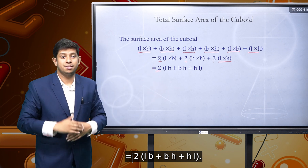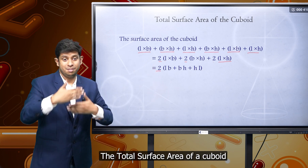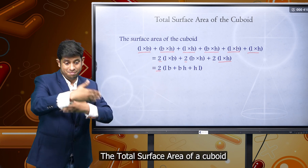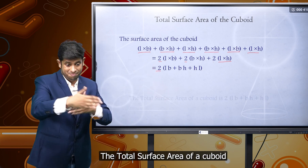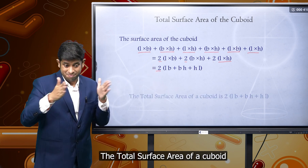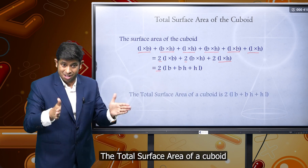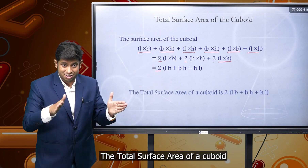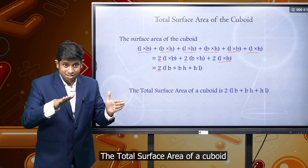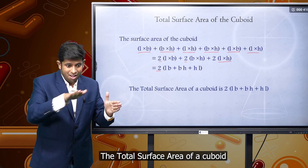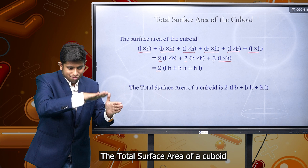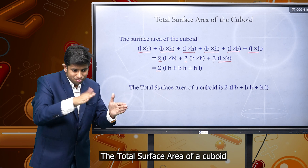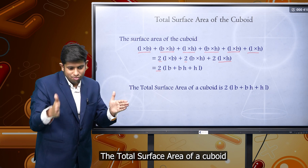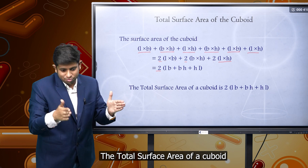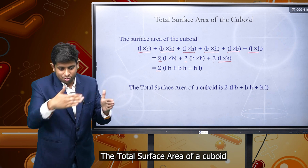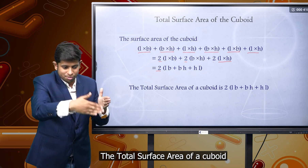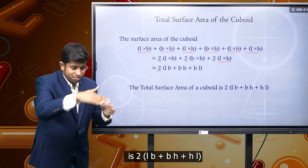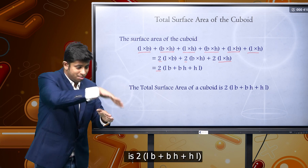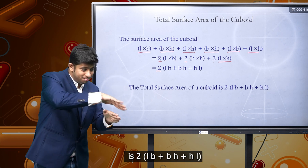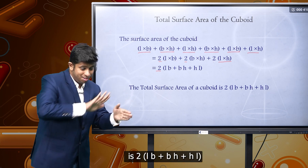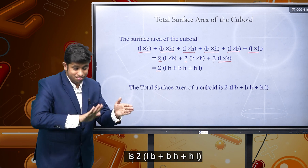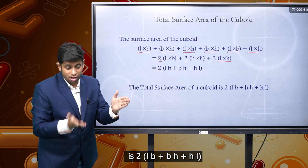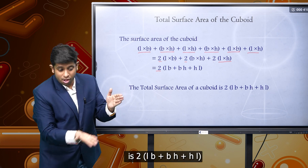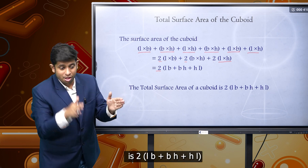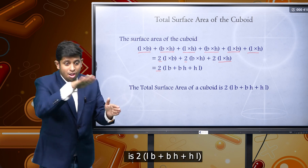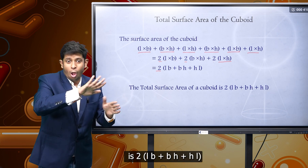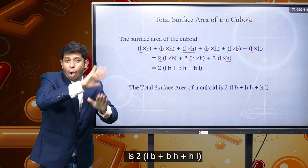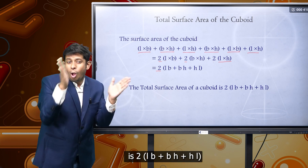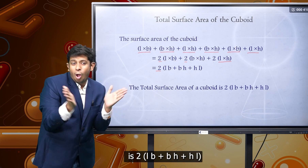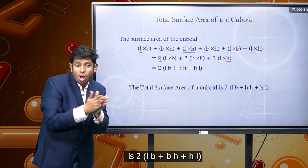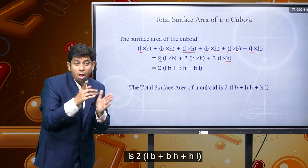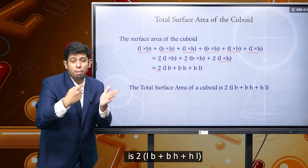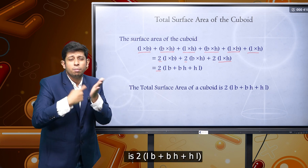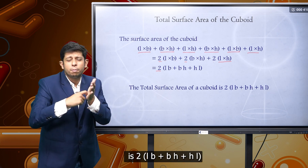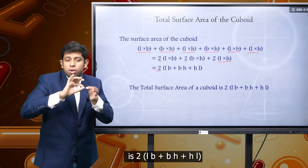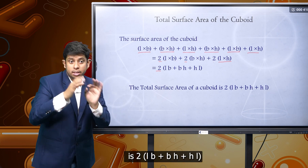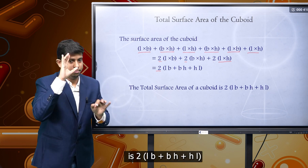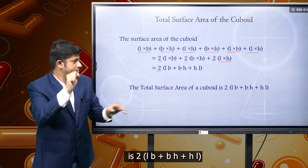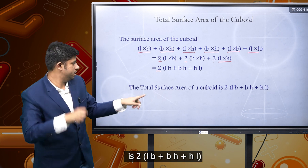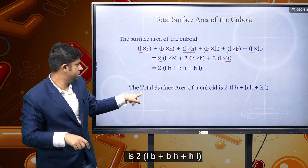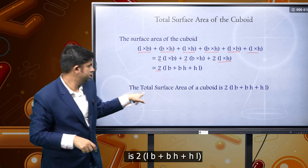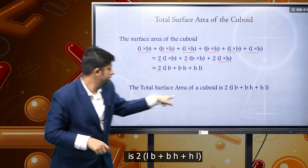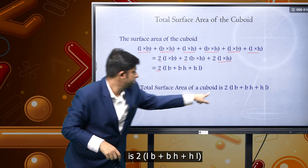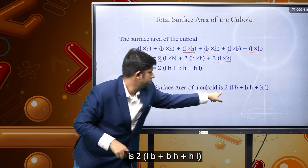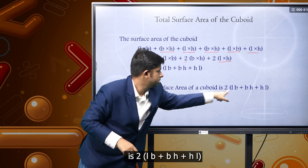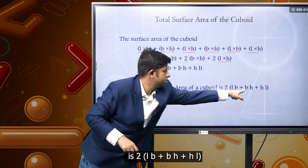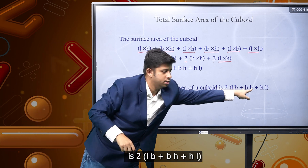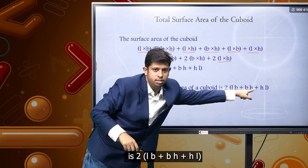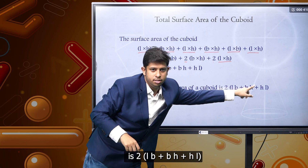The total surface area of a cuboid is 2 into LB plus BH plus HL.